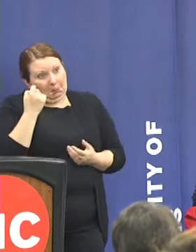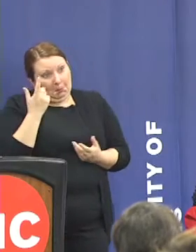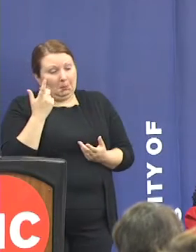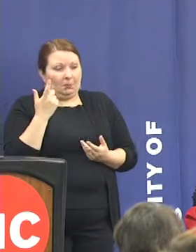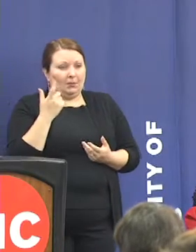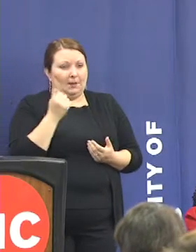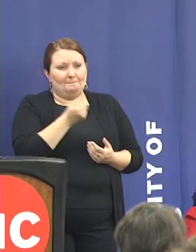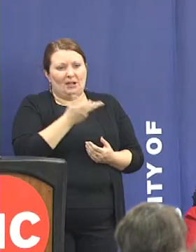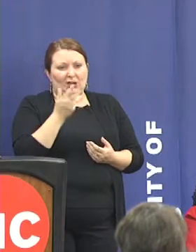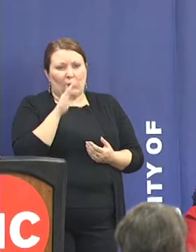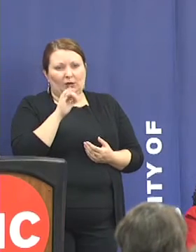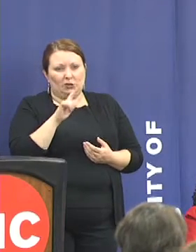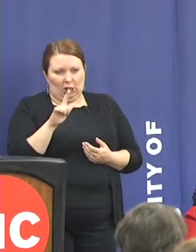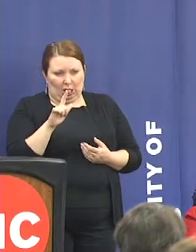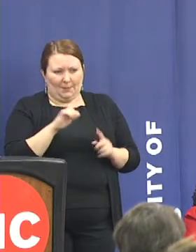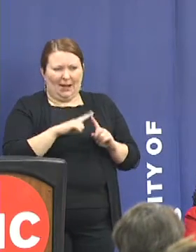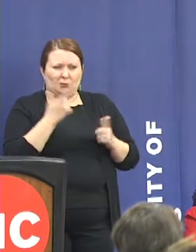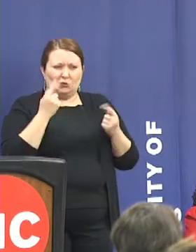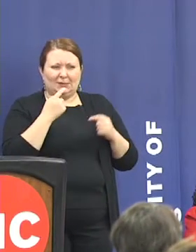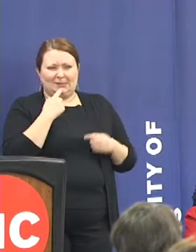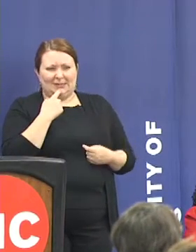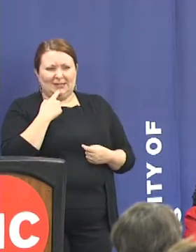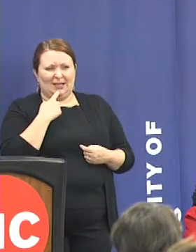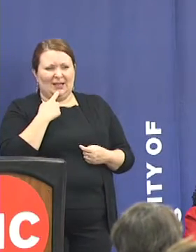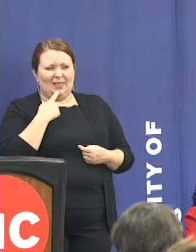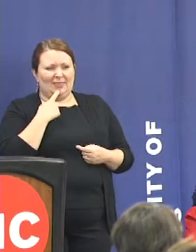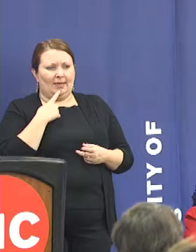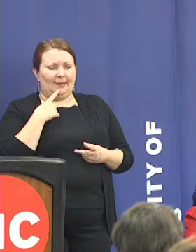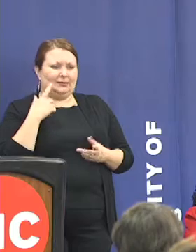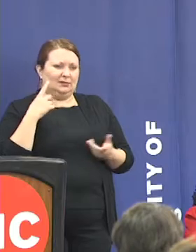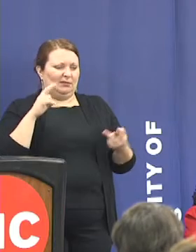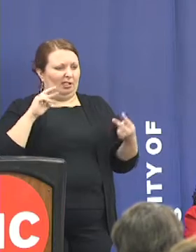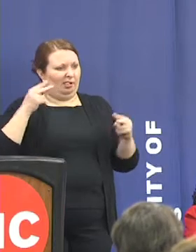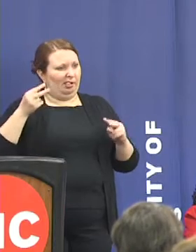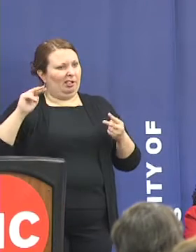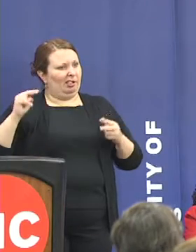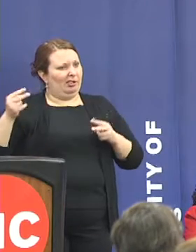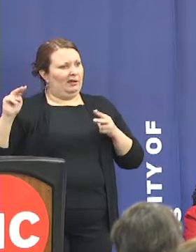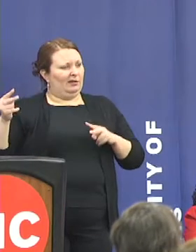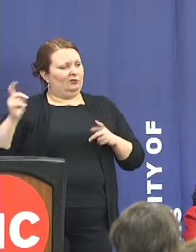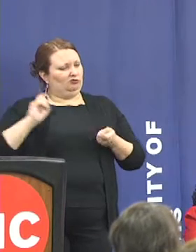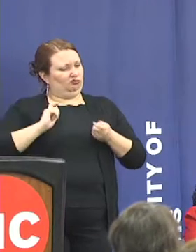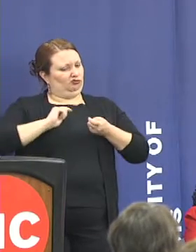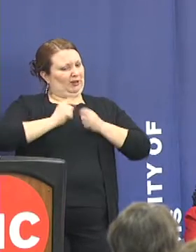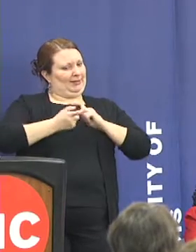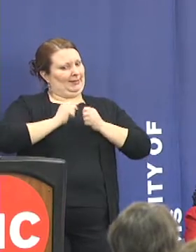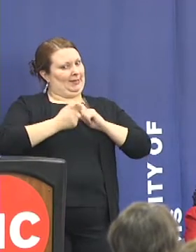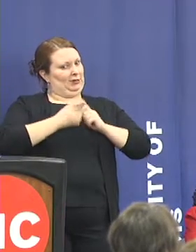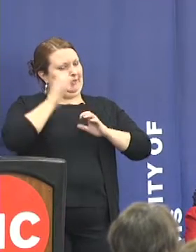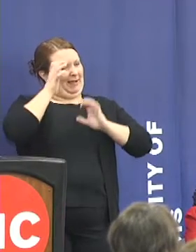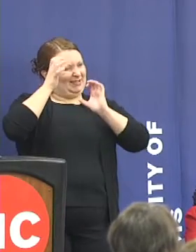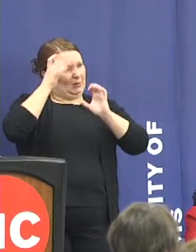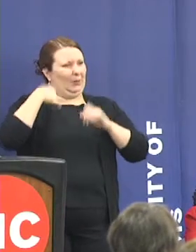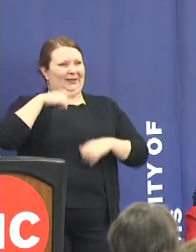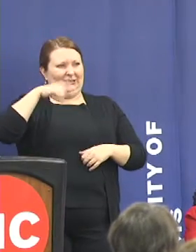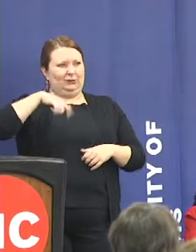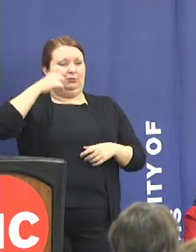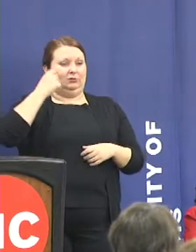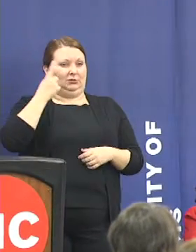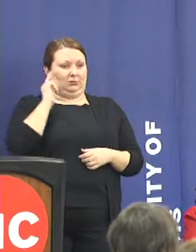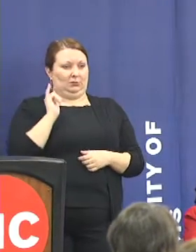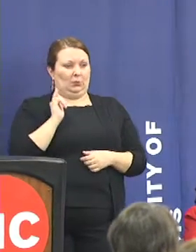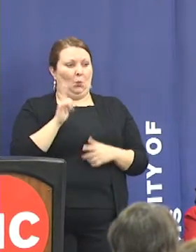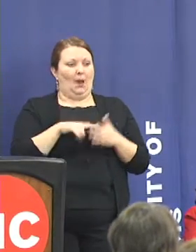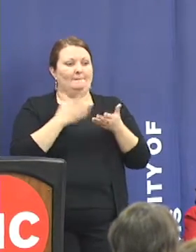understandable because they're multiracial. But I'm just trying to say, so the transposition of these concepts is something sort of that sort of we need to kind of